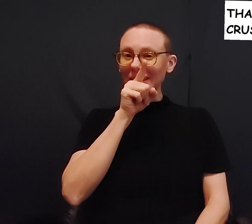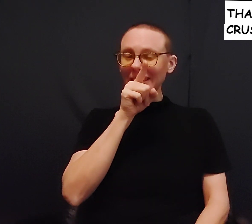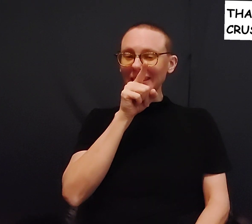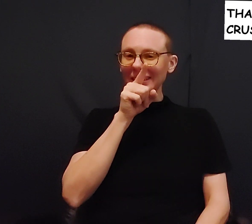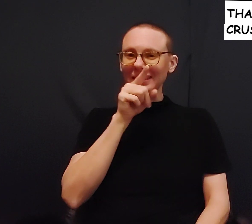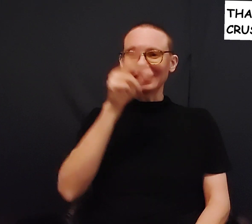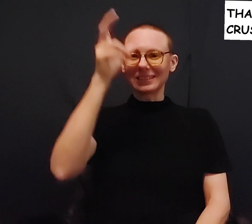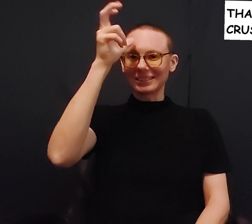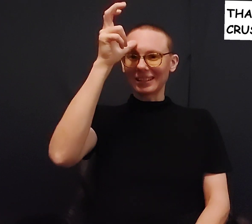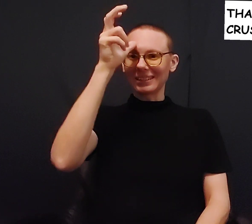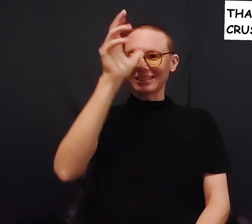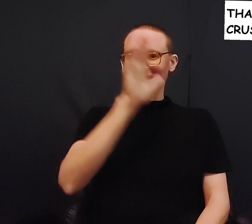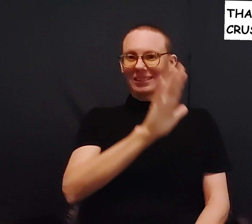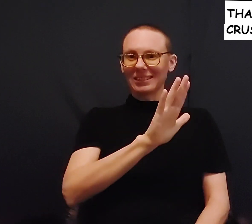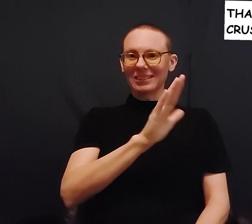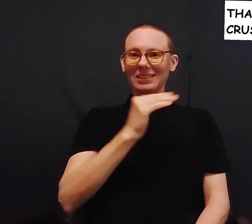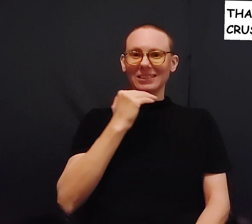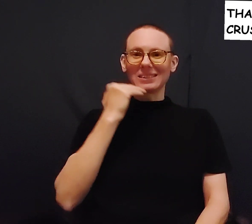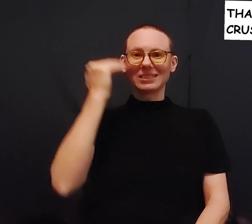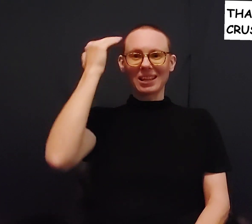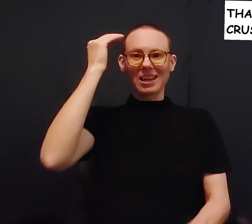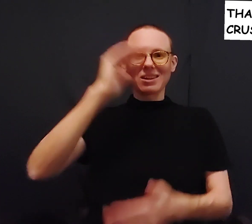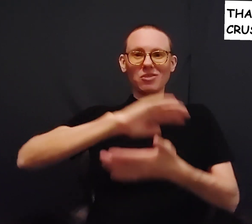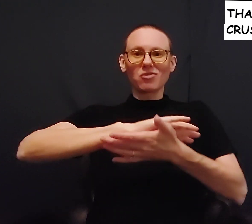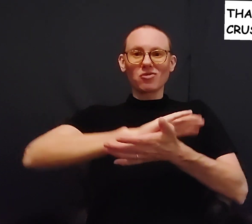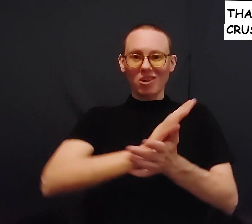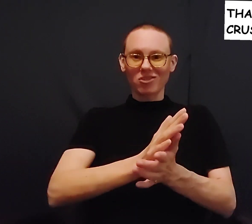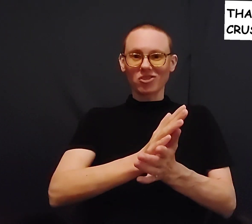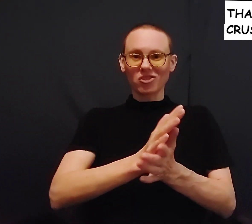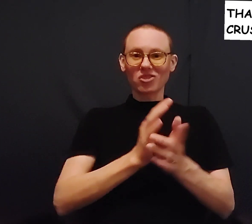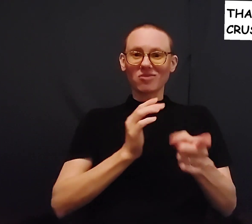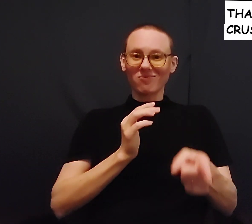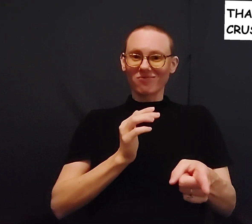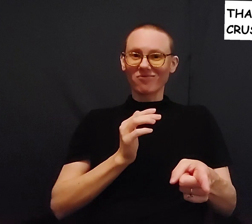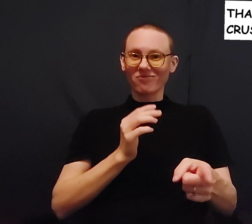really was crushing to Satan.